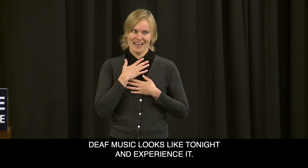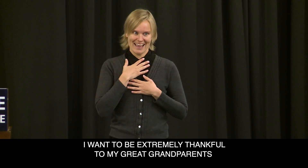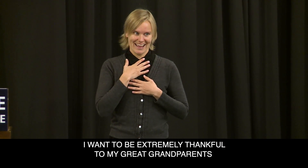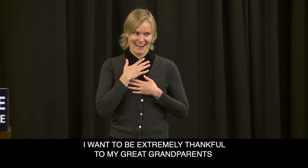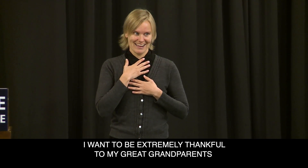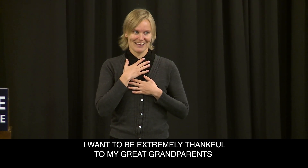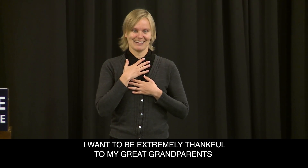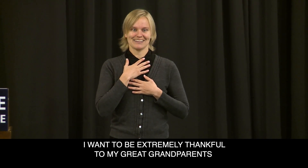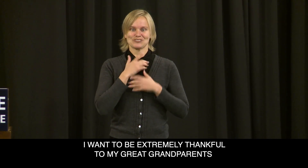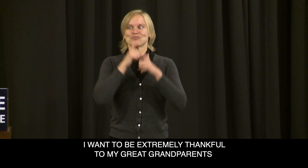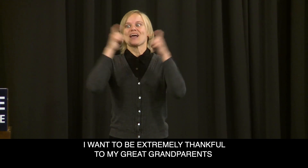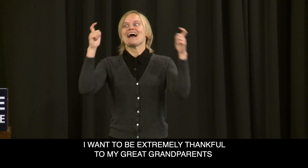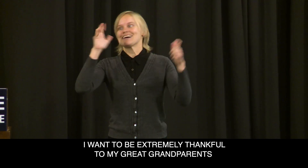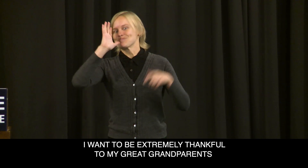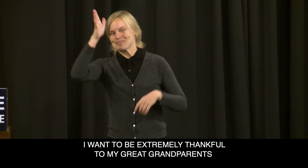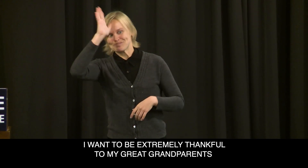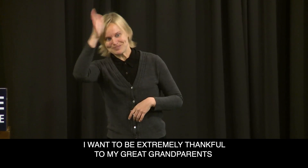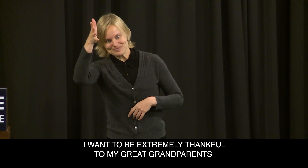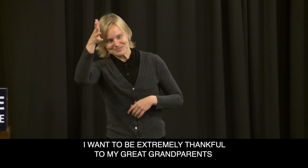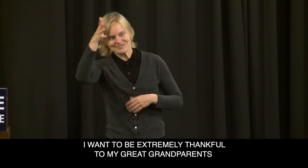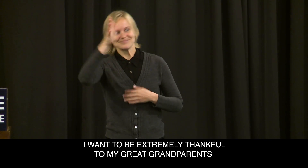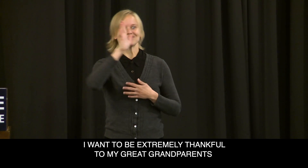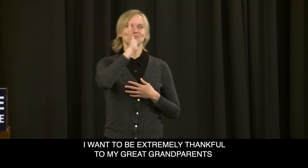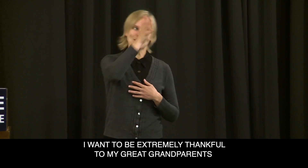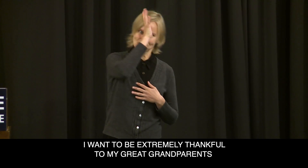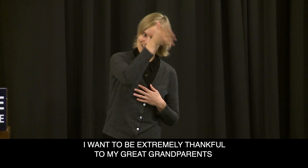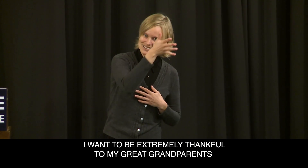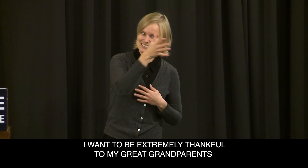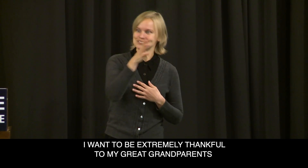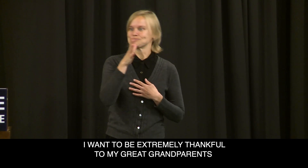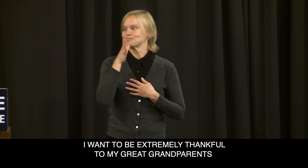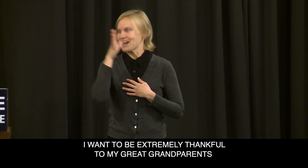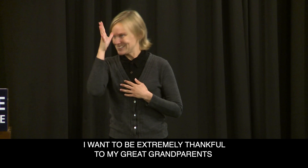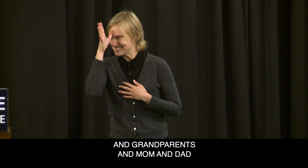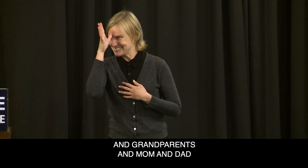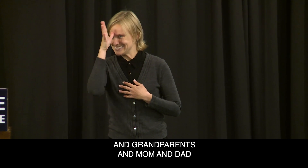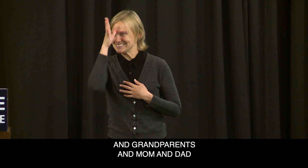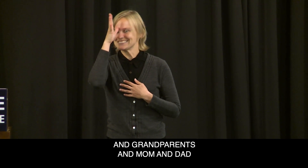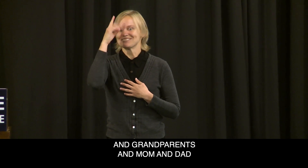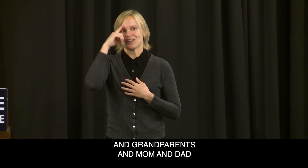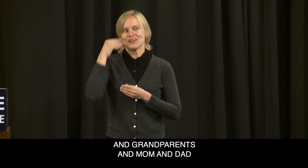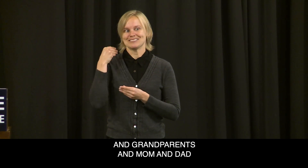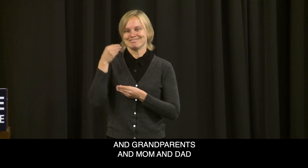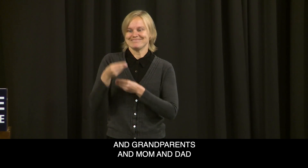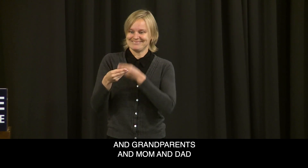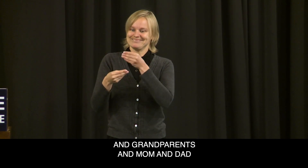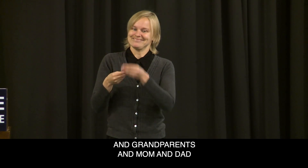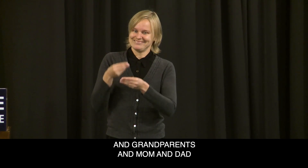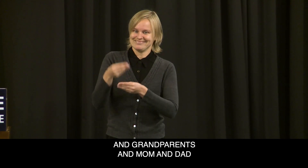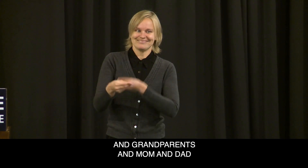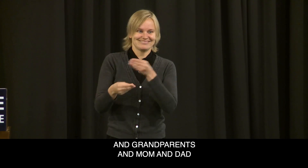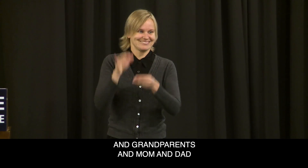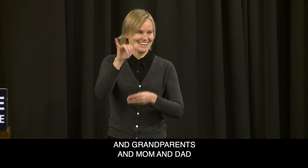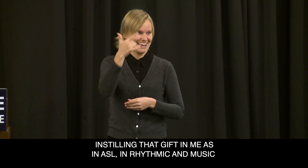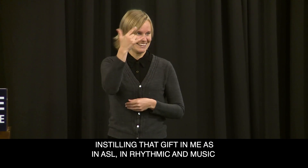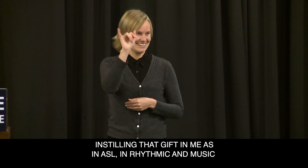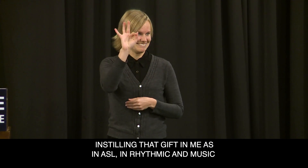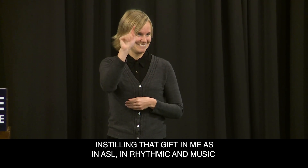I want to be extremely thankful to my great-grandparents and grandparents and mom and dad to be instilling